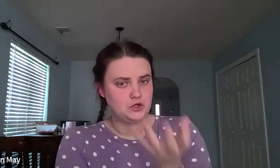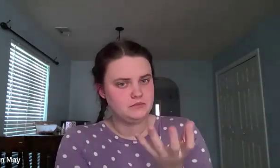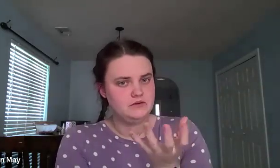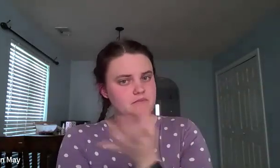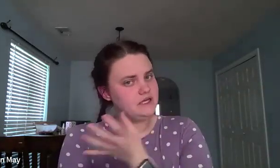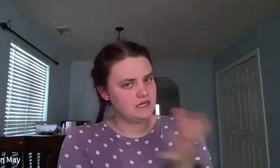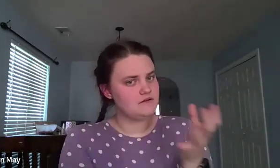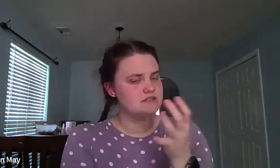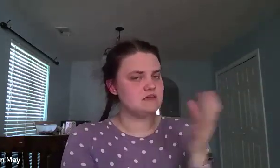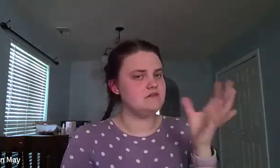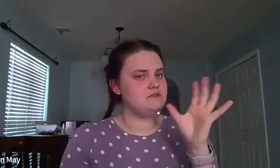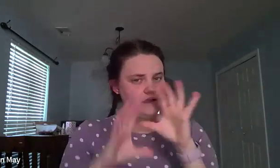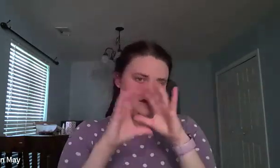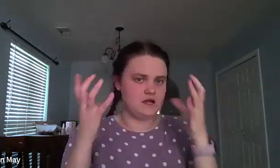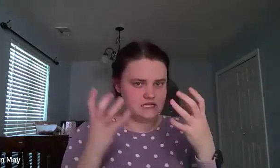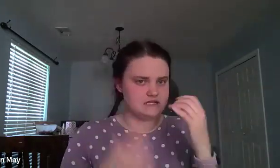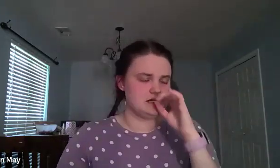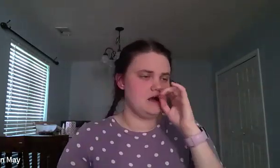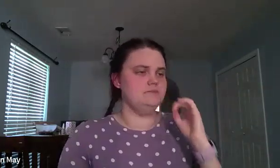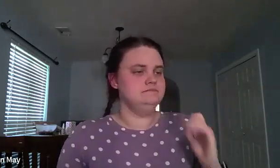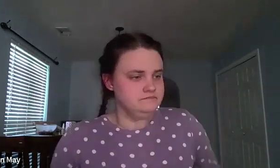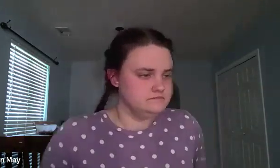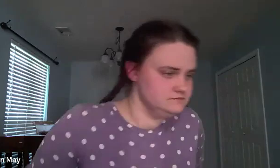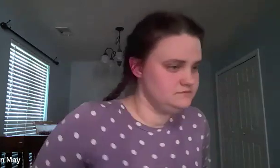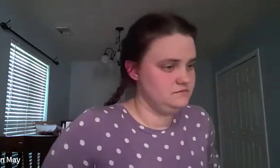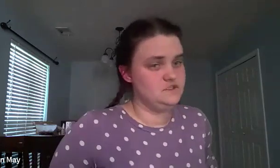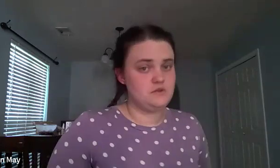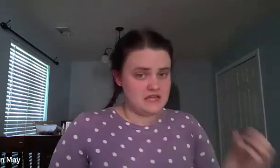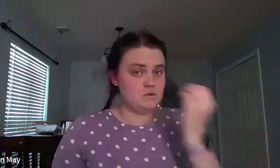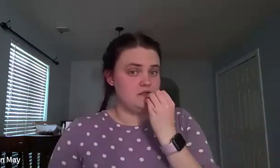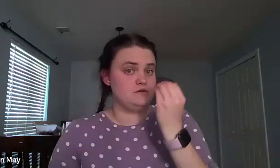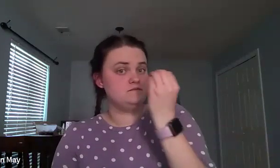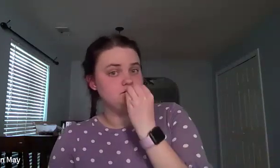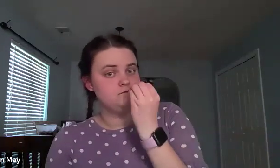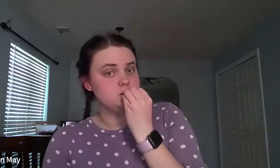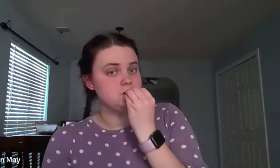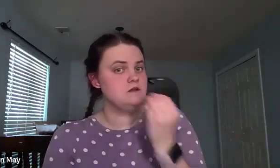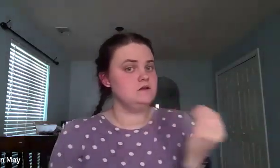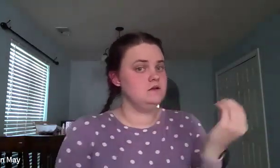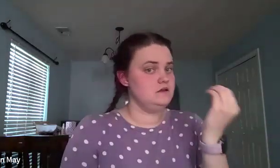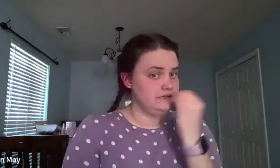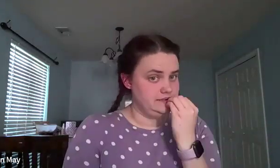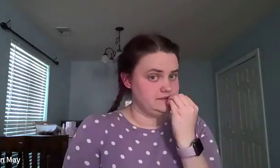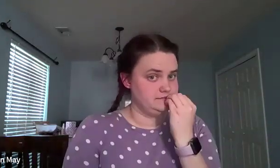verb meaning of the kind of context. So that's one of those. Food, eat.